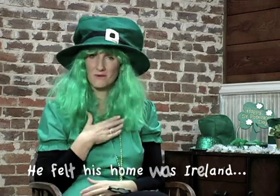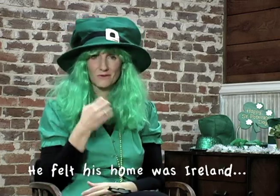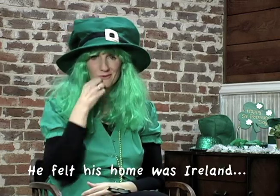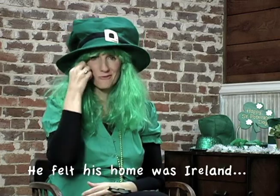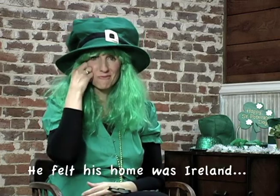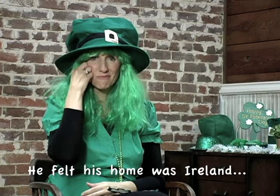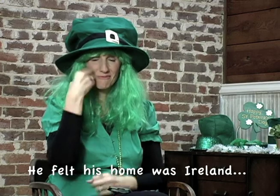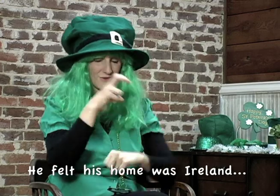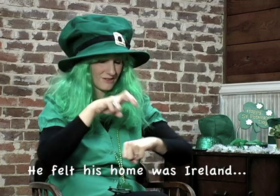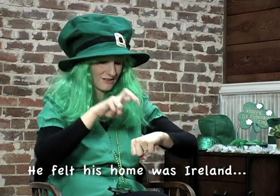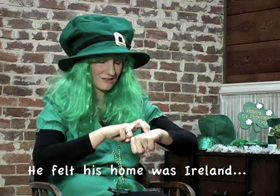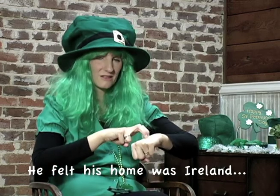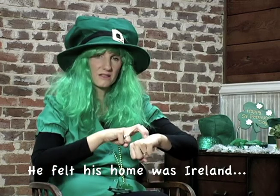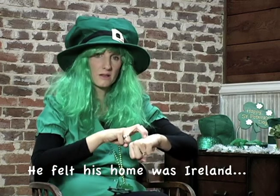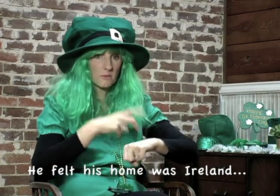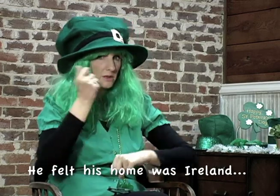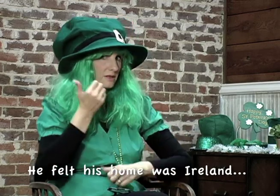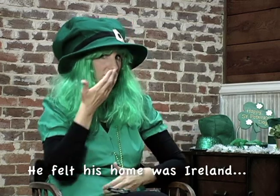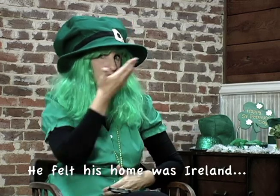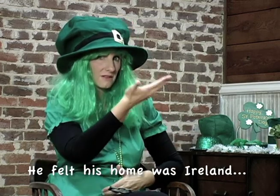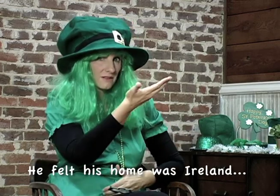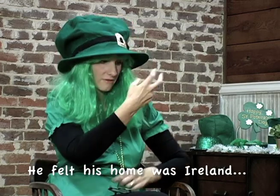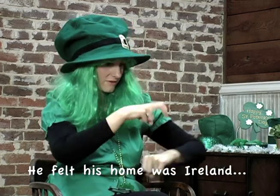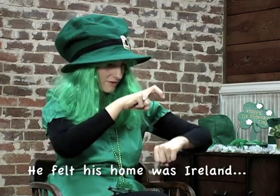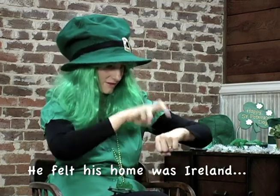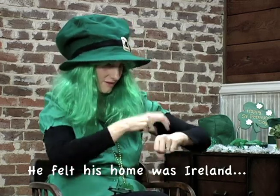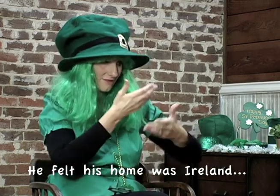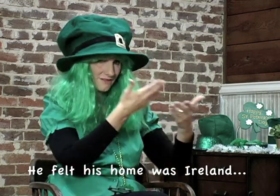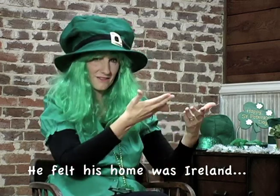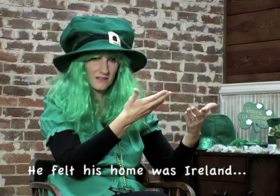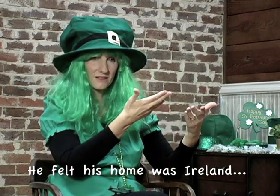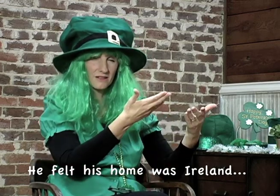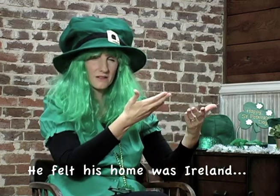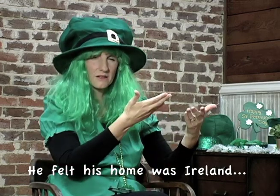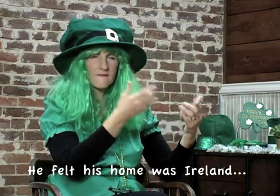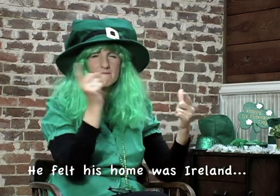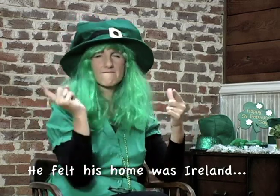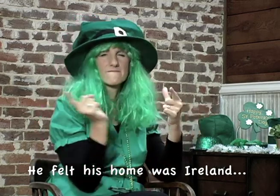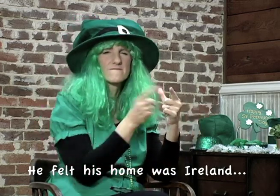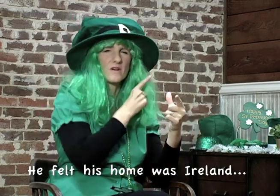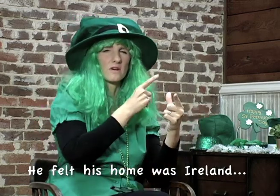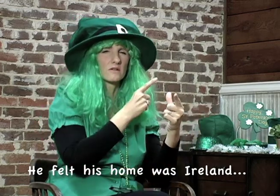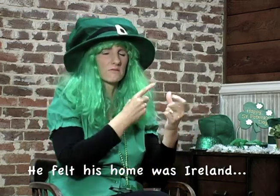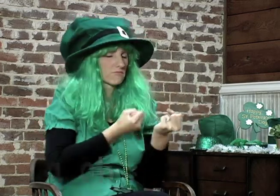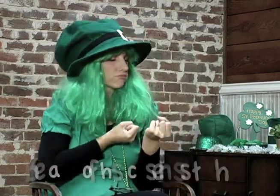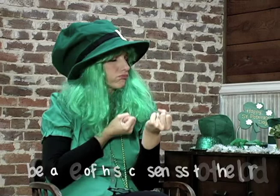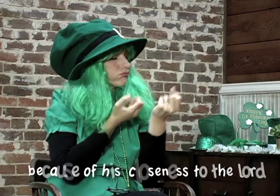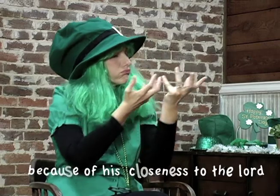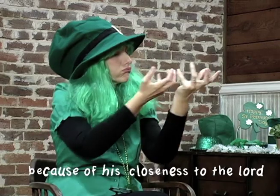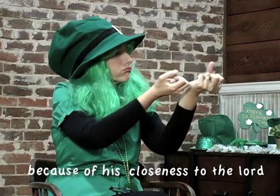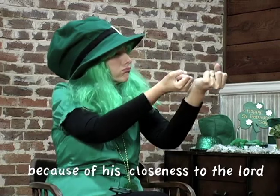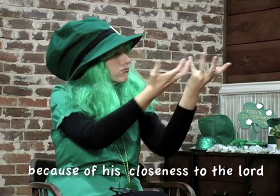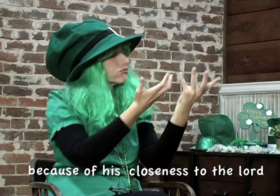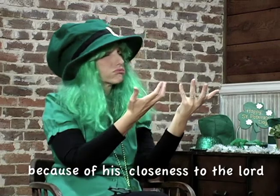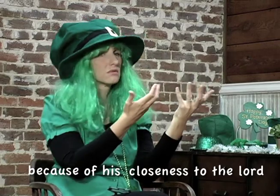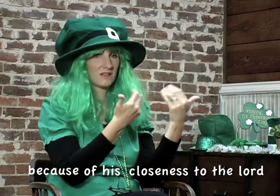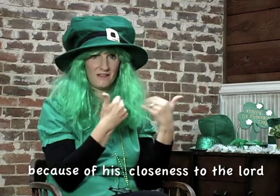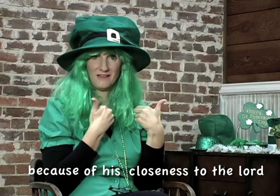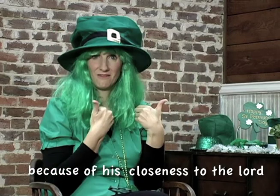family. But then, as he considered it, he felt that really his home was Ireland, because that's where he had first